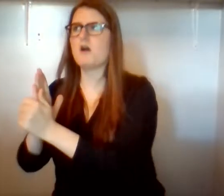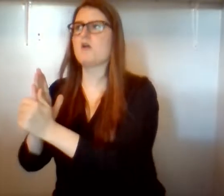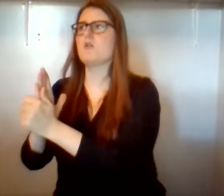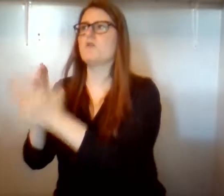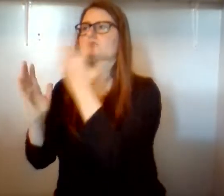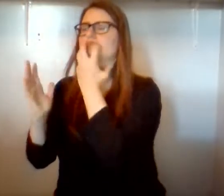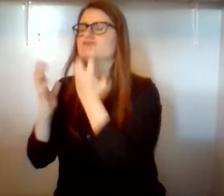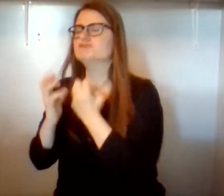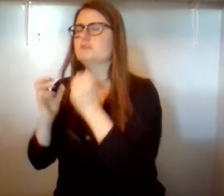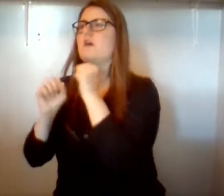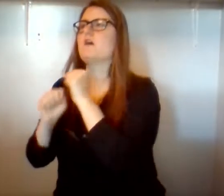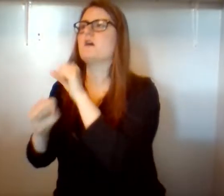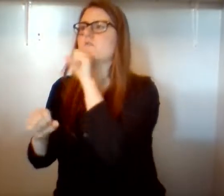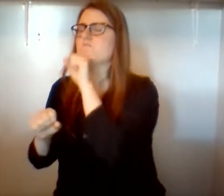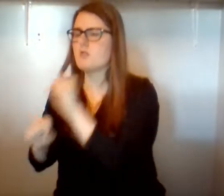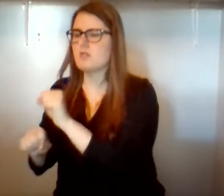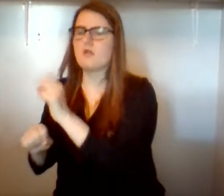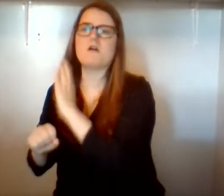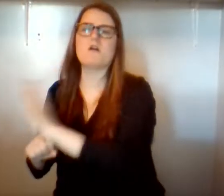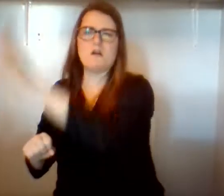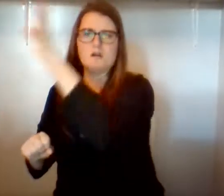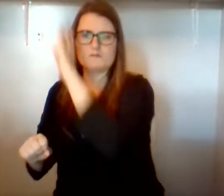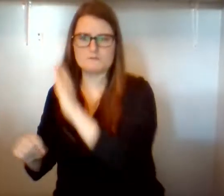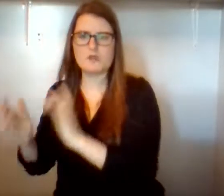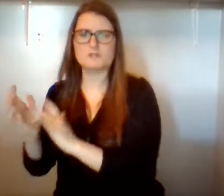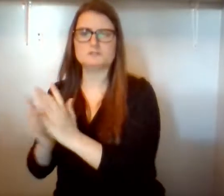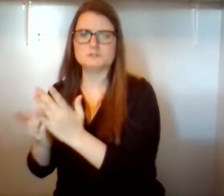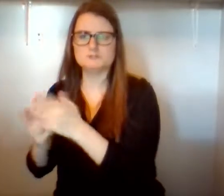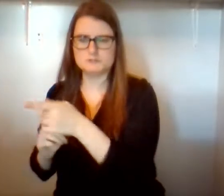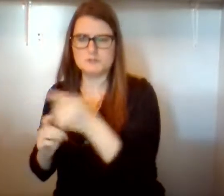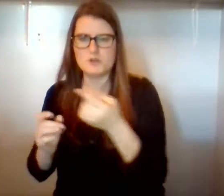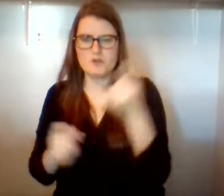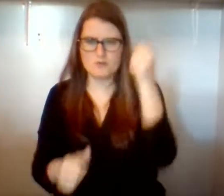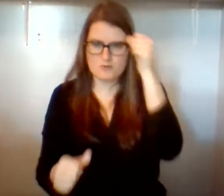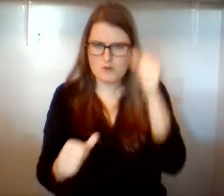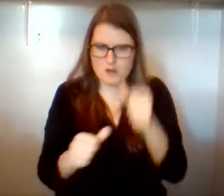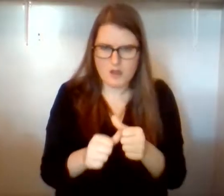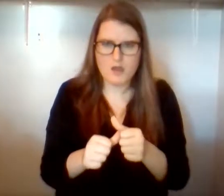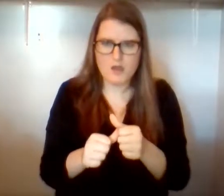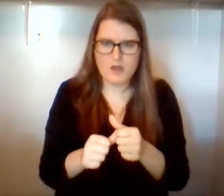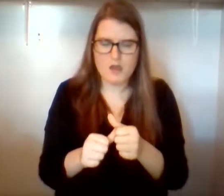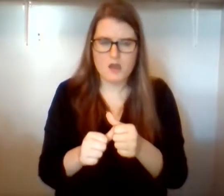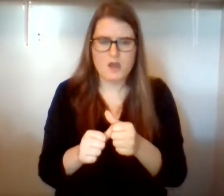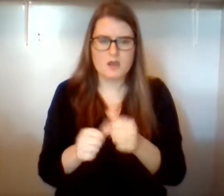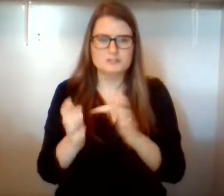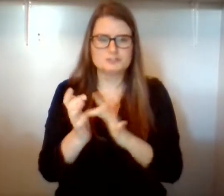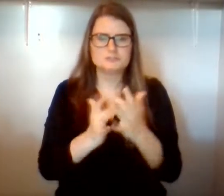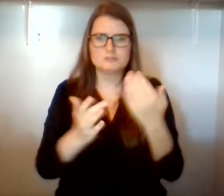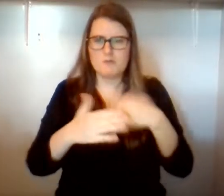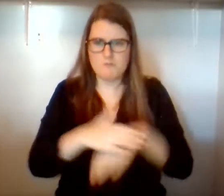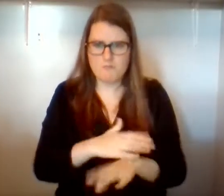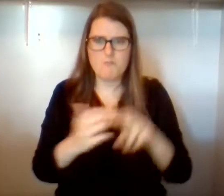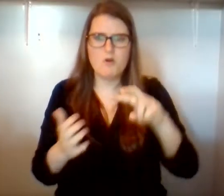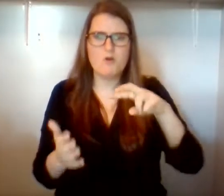sugarless porridge when they are offered the greatest meal in the world? Why would we give them